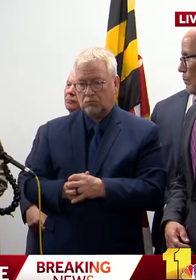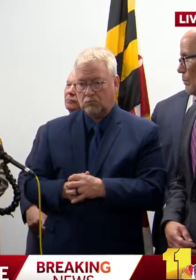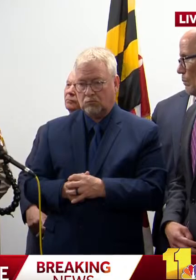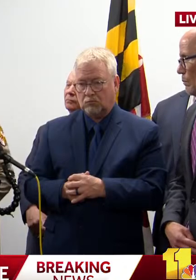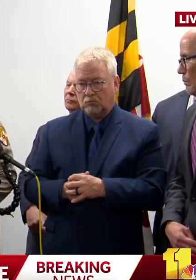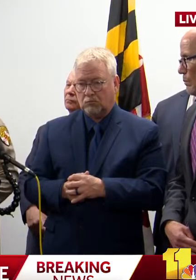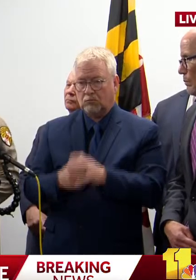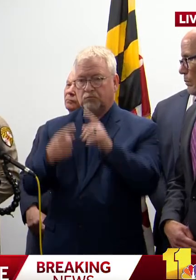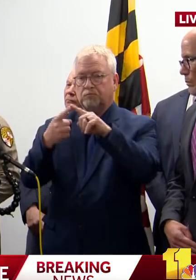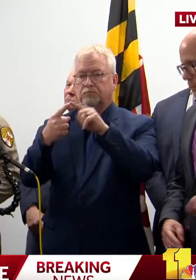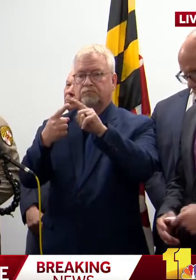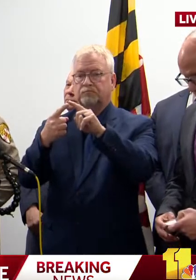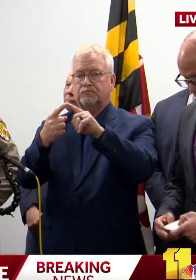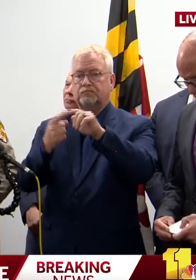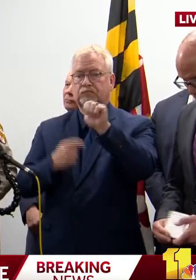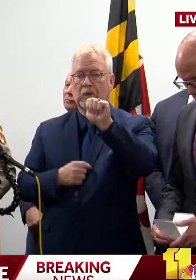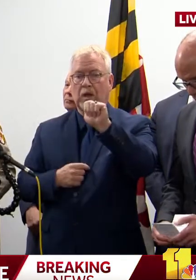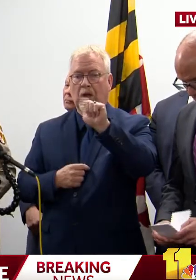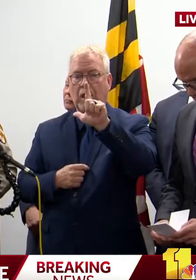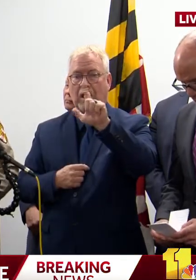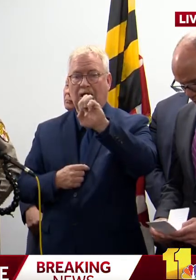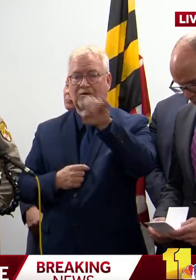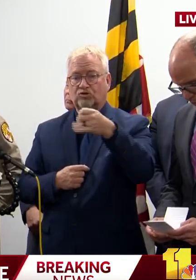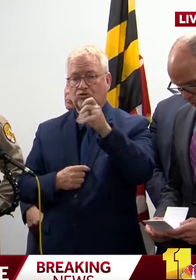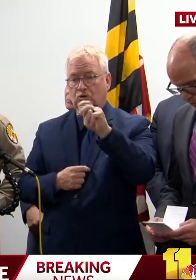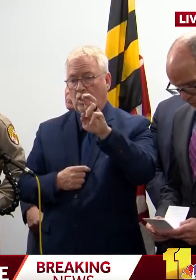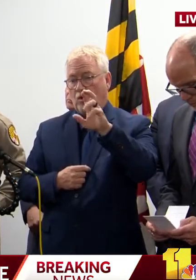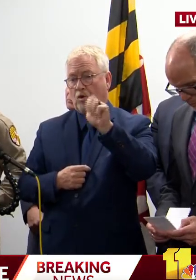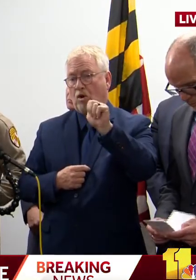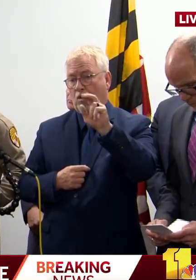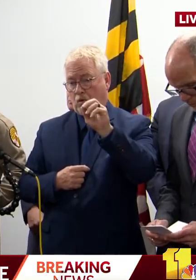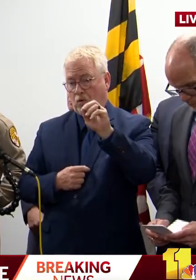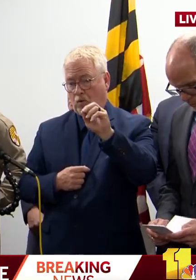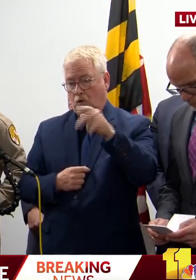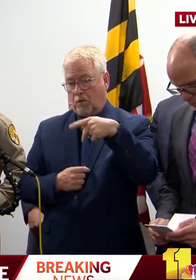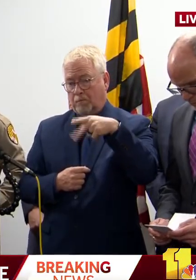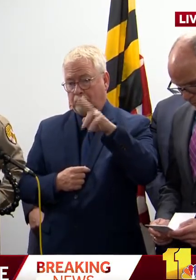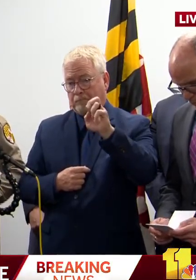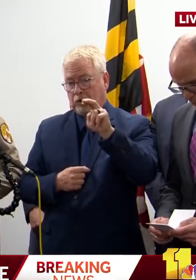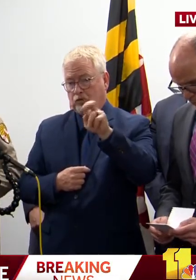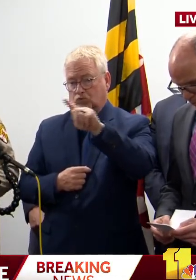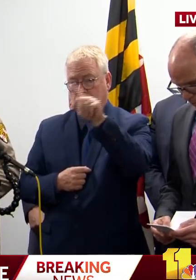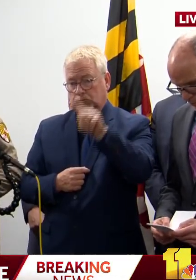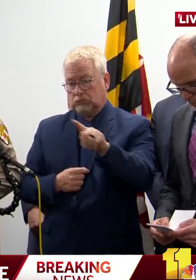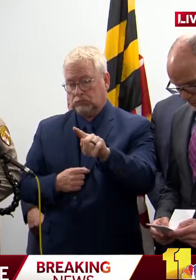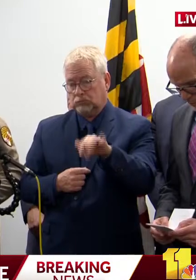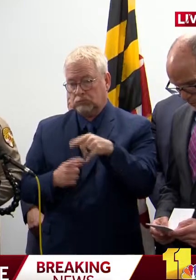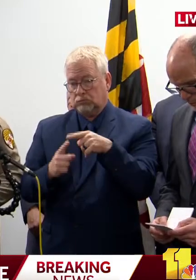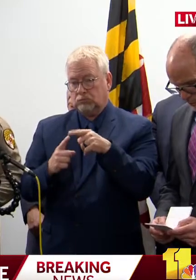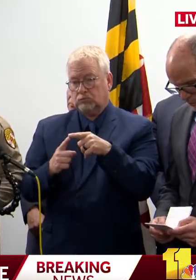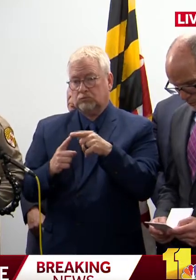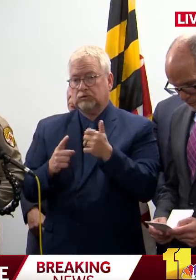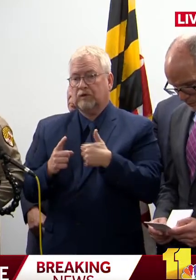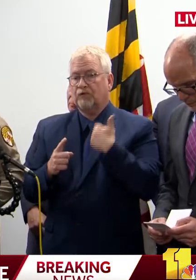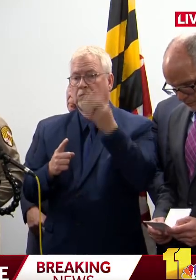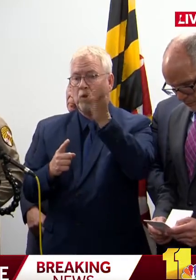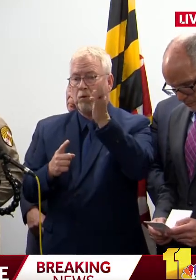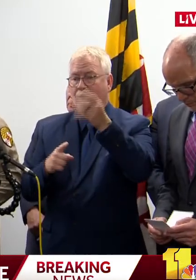This shows Mr. Alejandro Hernandez Fuentes, lived in Baltimore, but was from